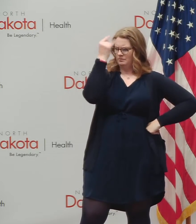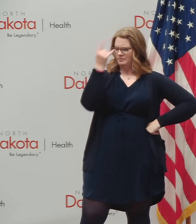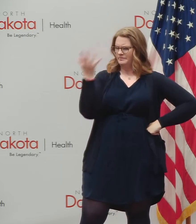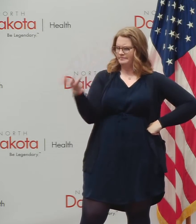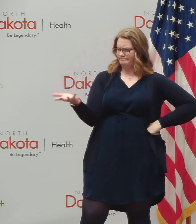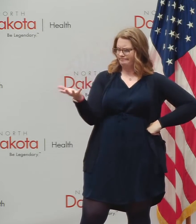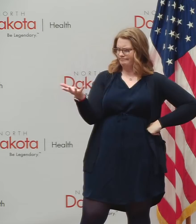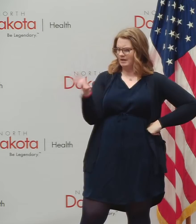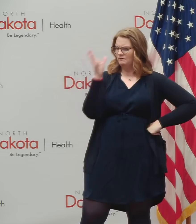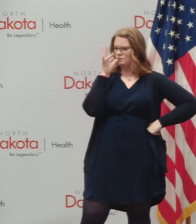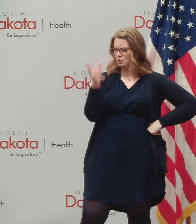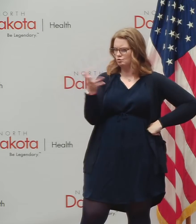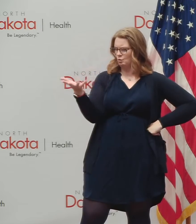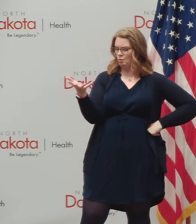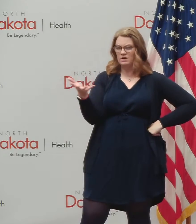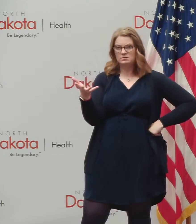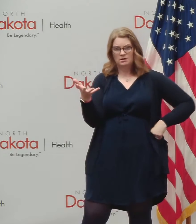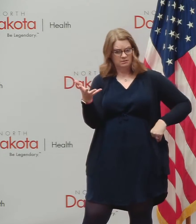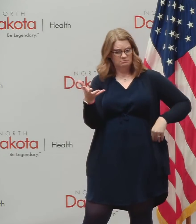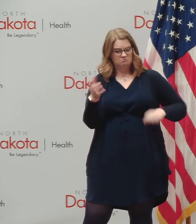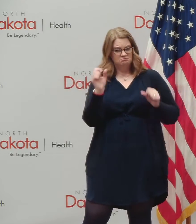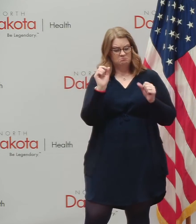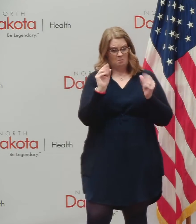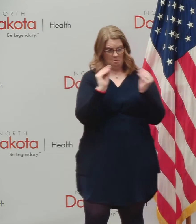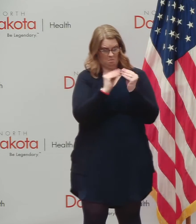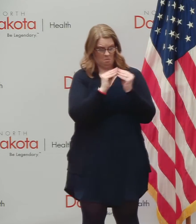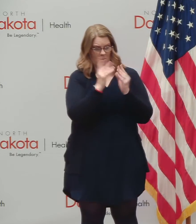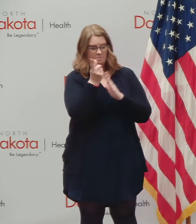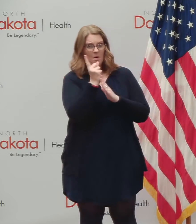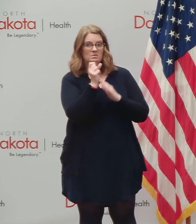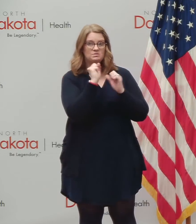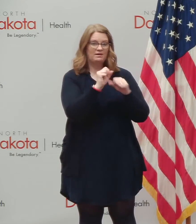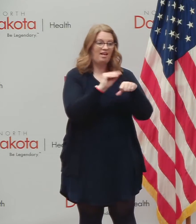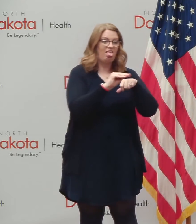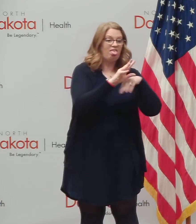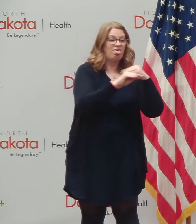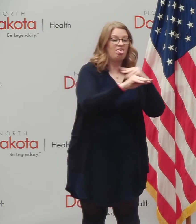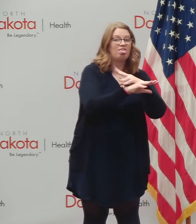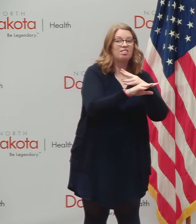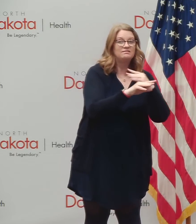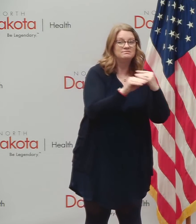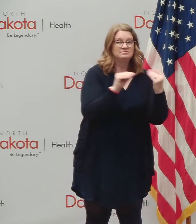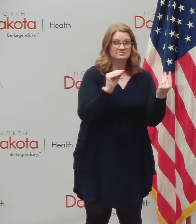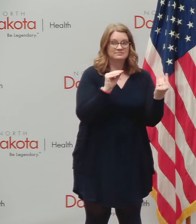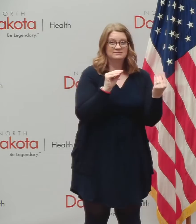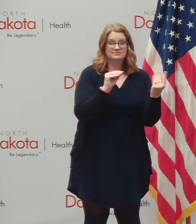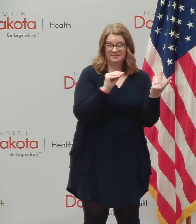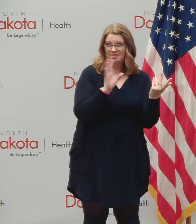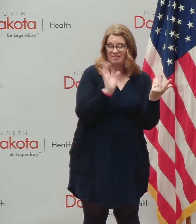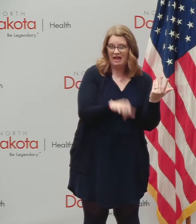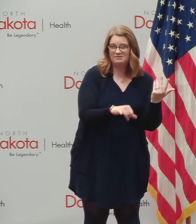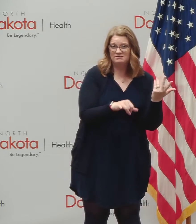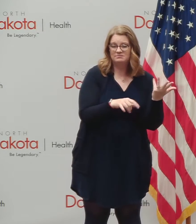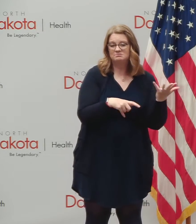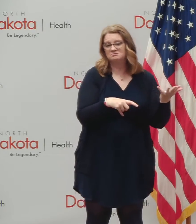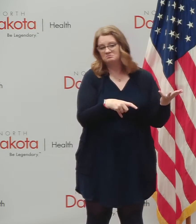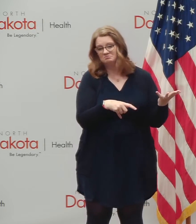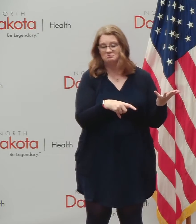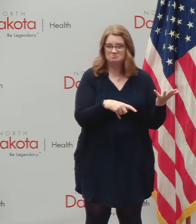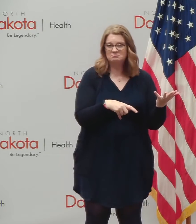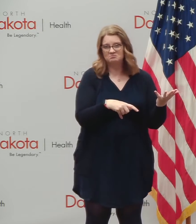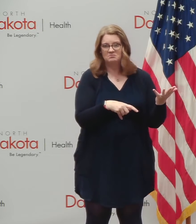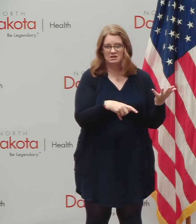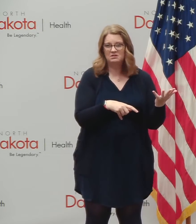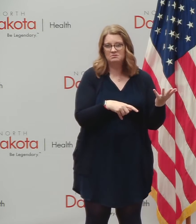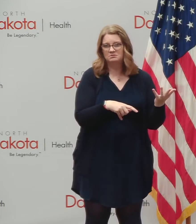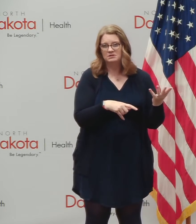in terms of either creating more transmissible moments or not is going to help determine where we come out